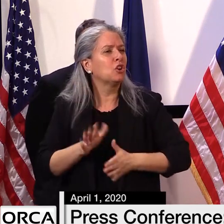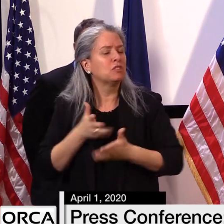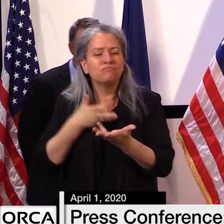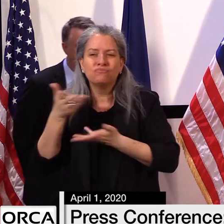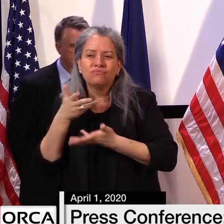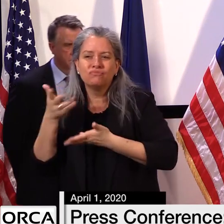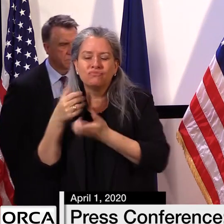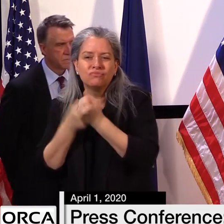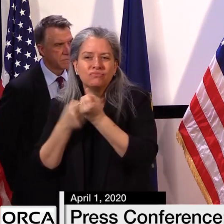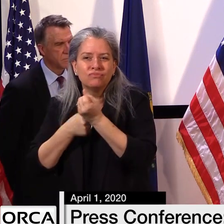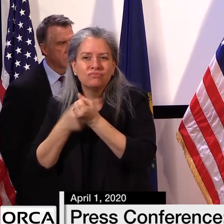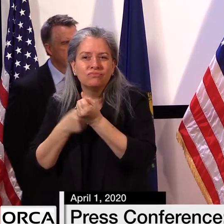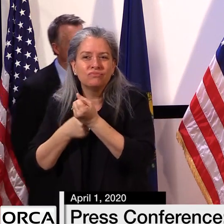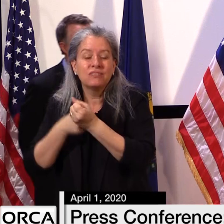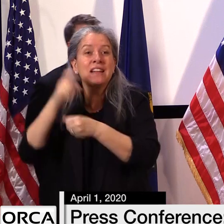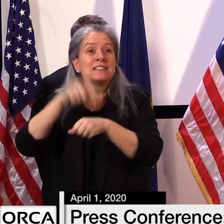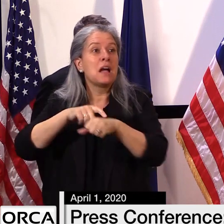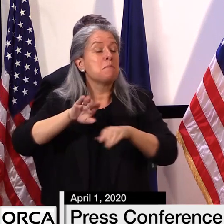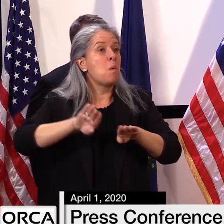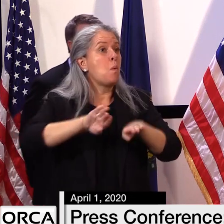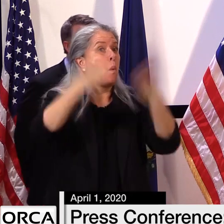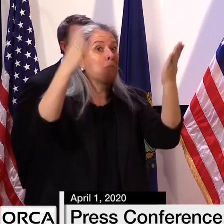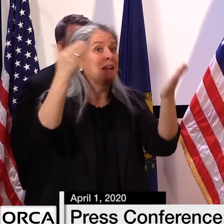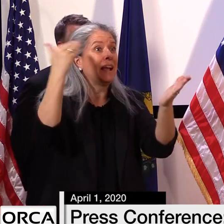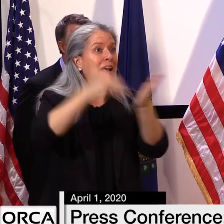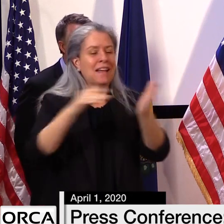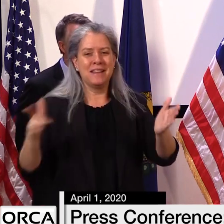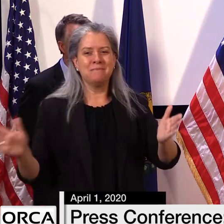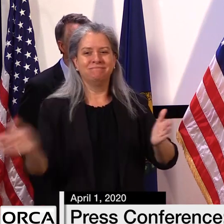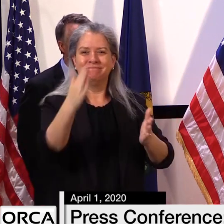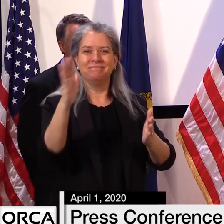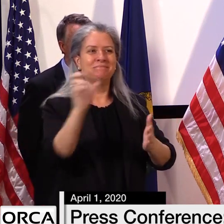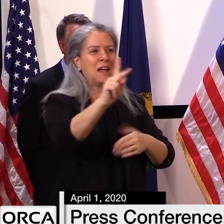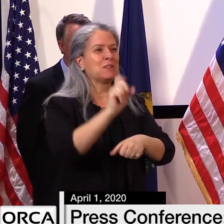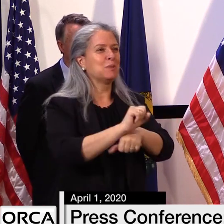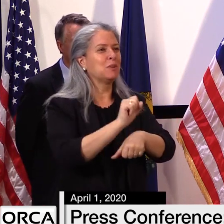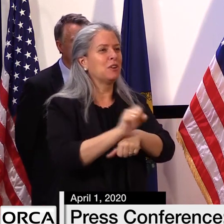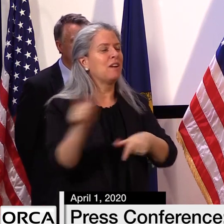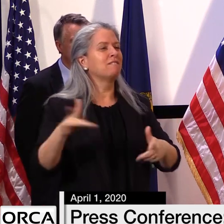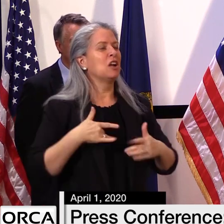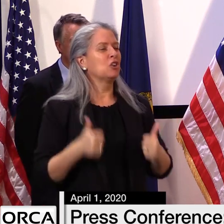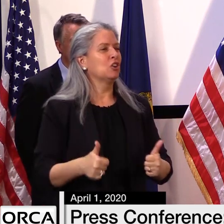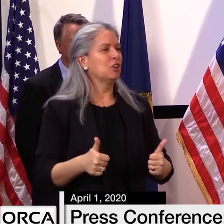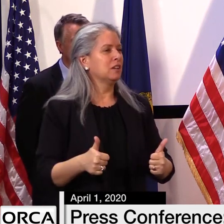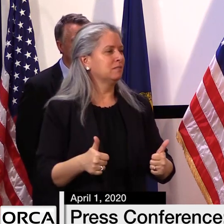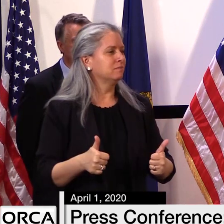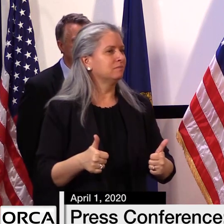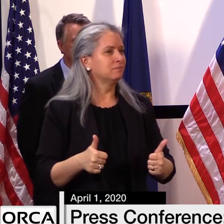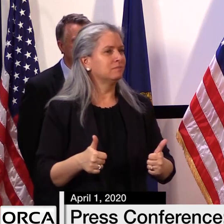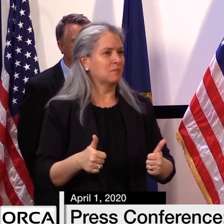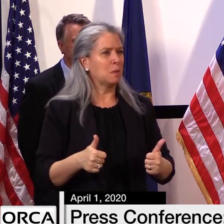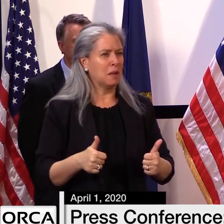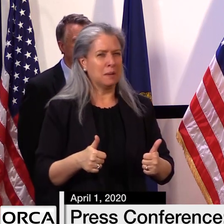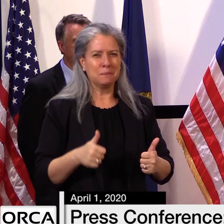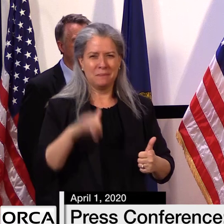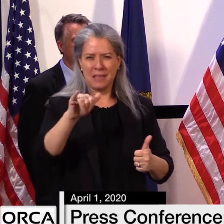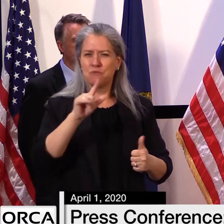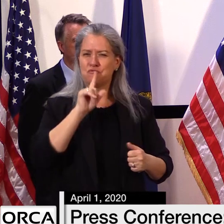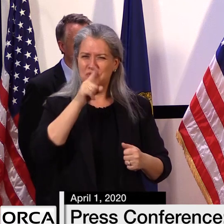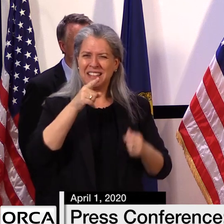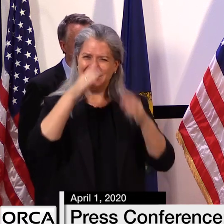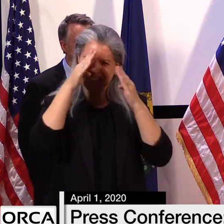done, they're going to be able to turn that switch, go back to work, and do what they love to do. So these are the